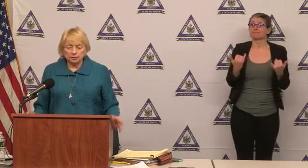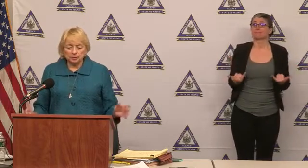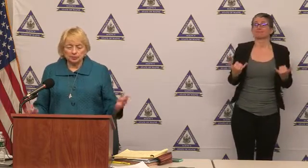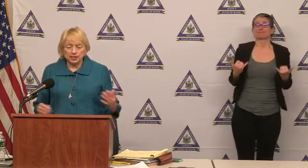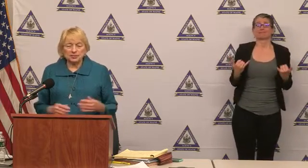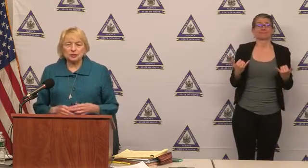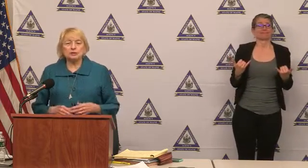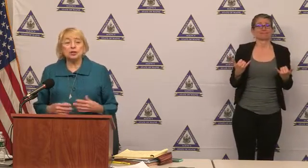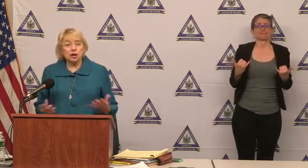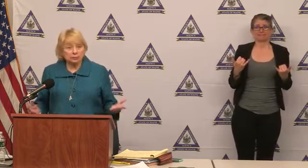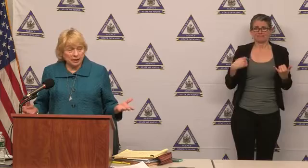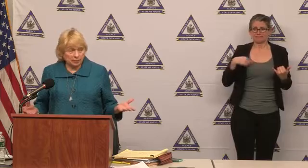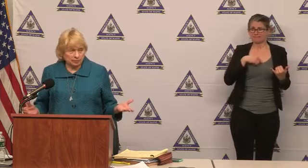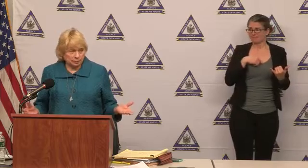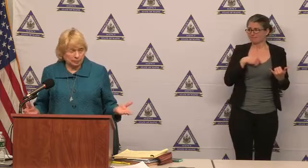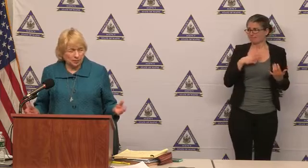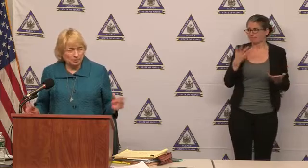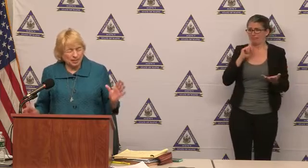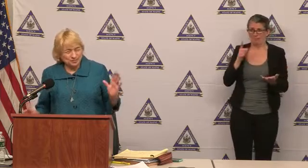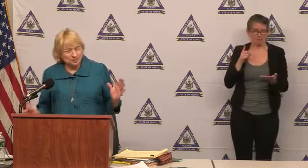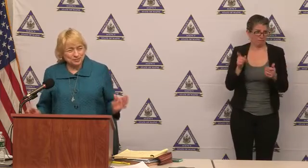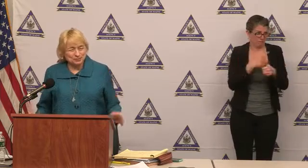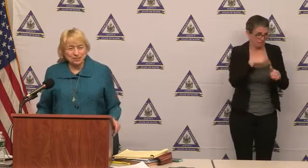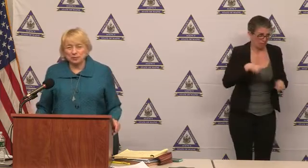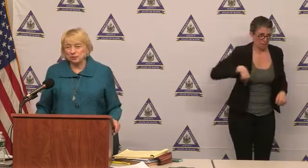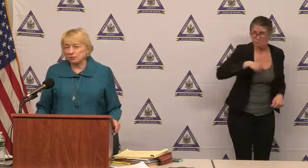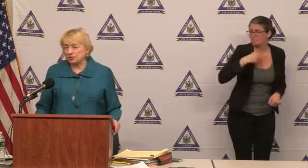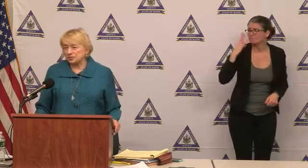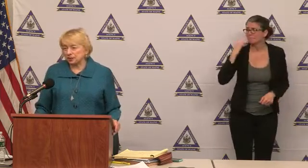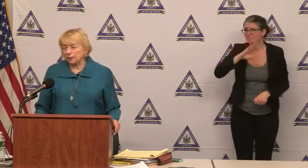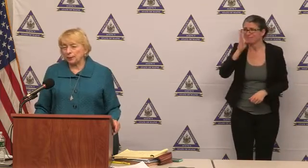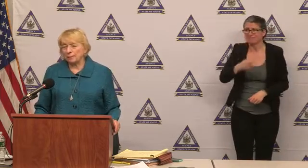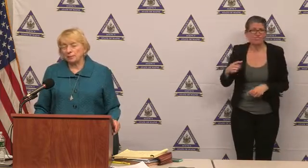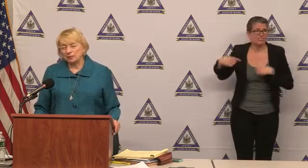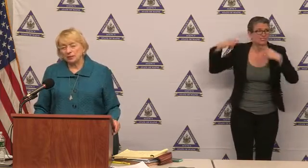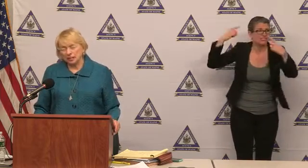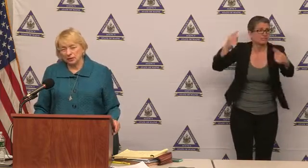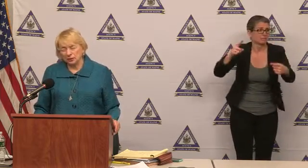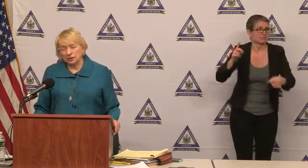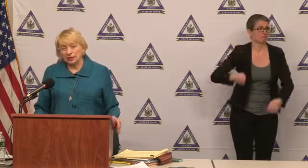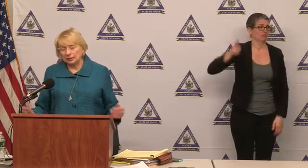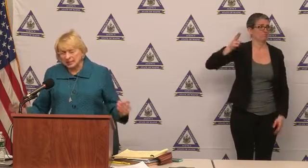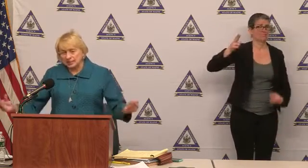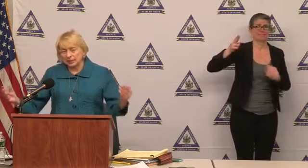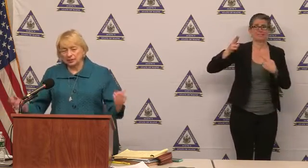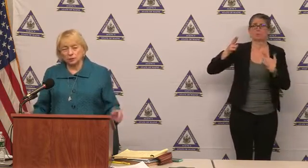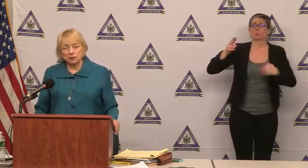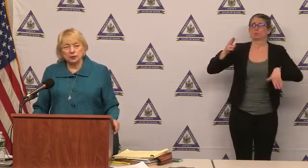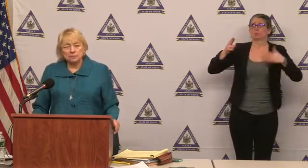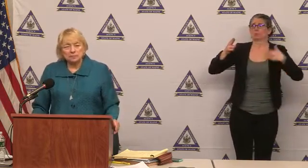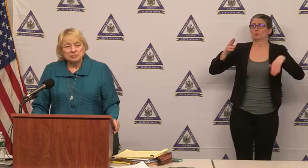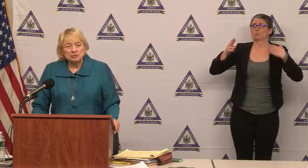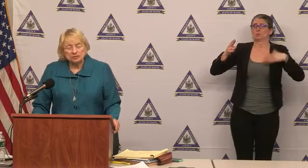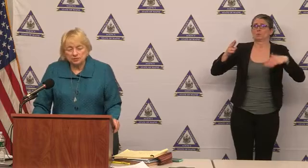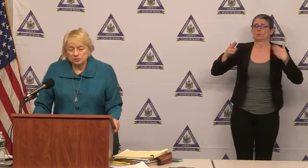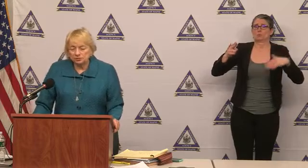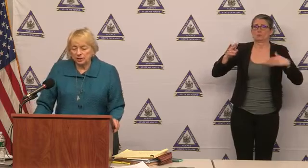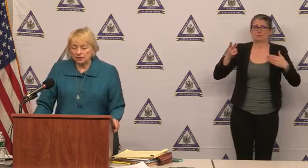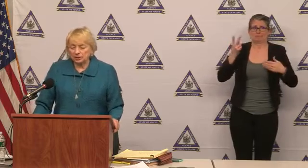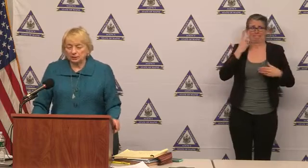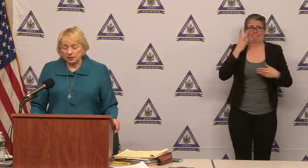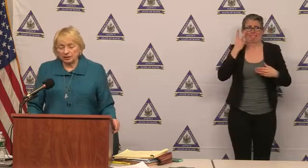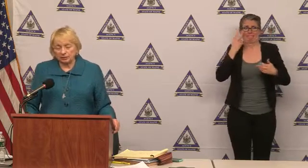Some people have asked about non-Maine people, non-residents coming to our state. I know that, at least anecdotally, this